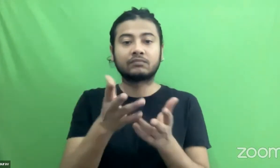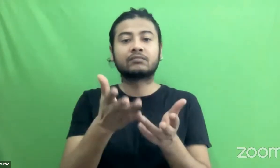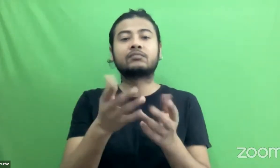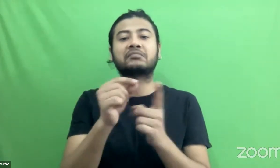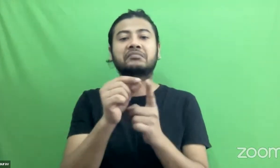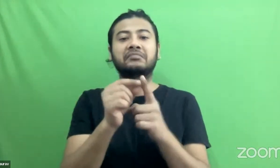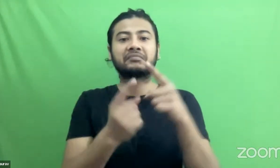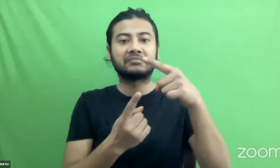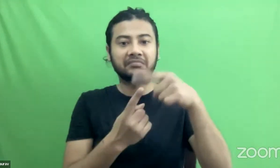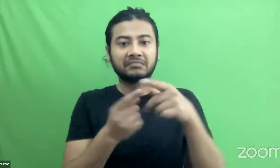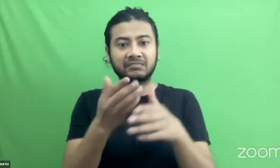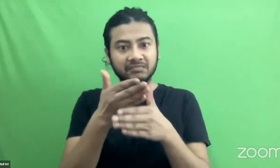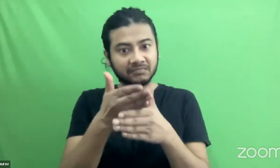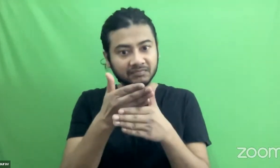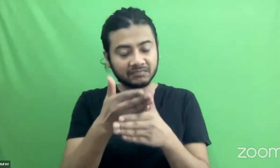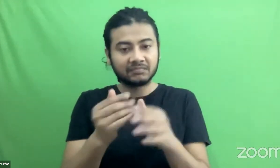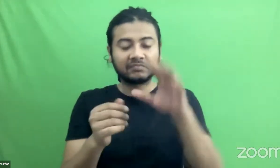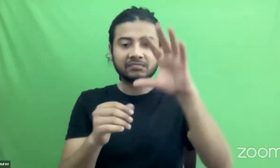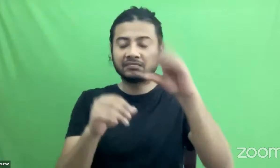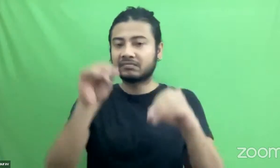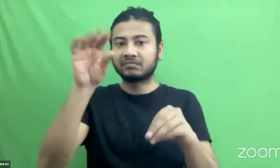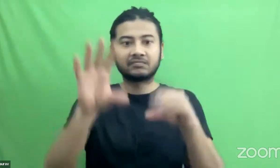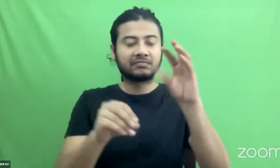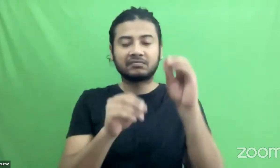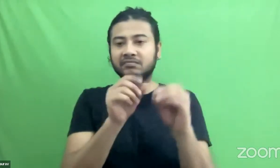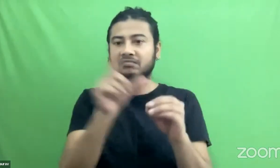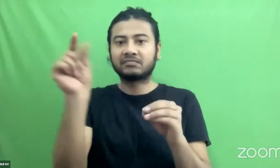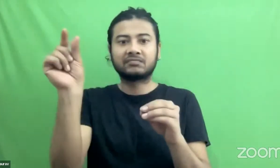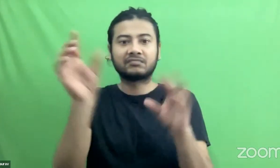But we don't speak when PPT is on.